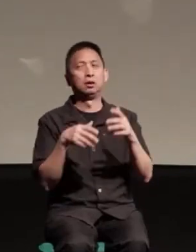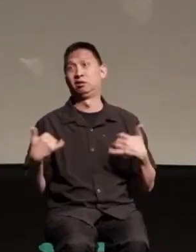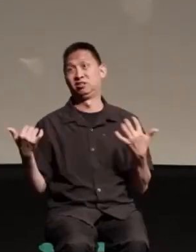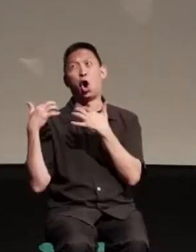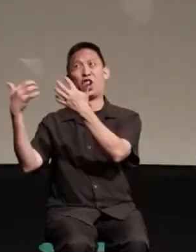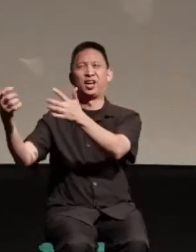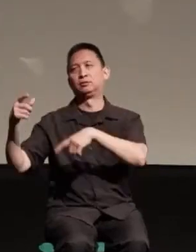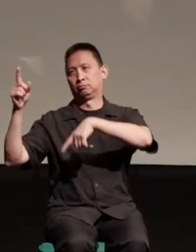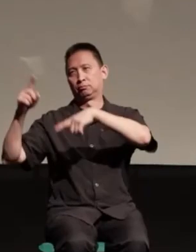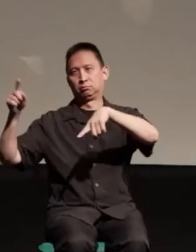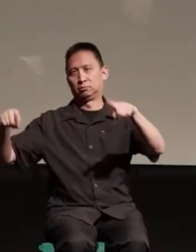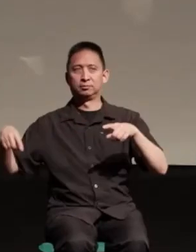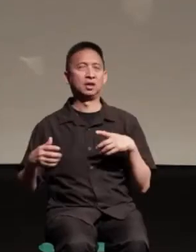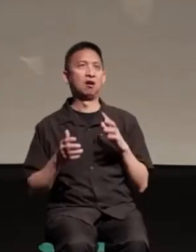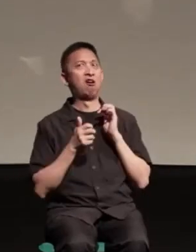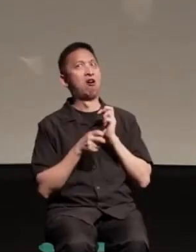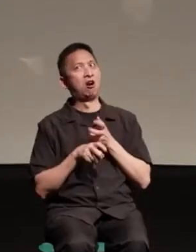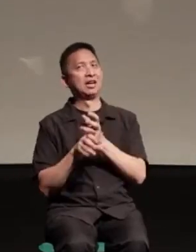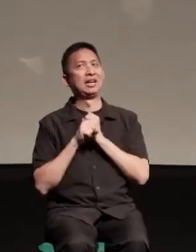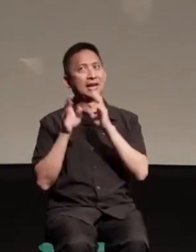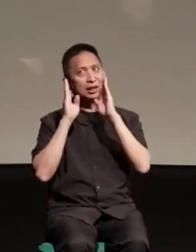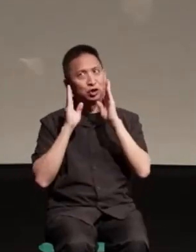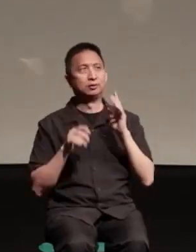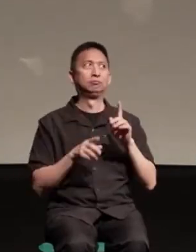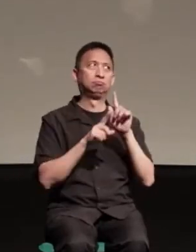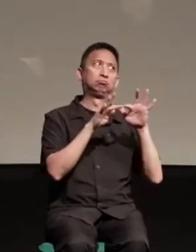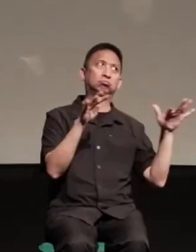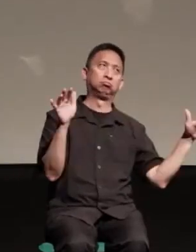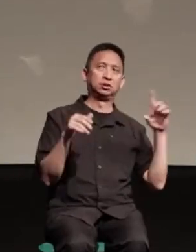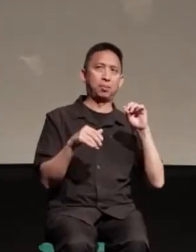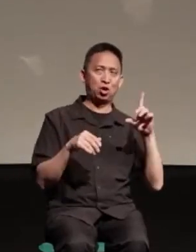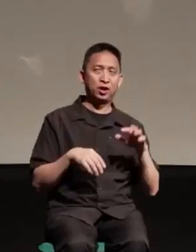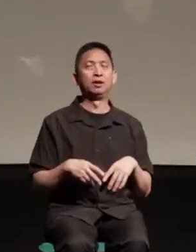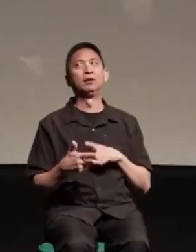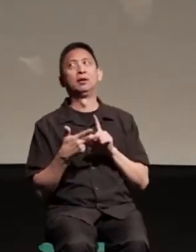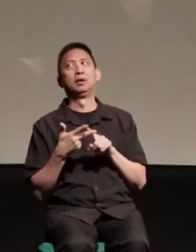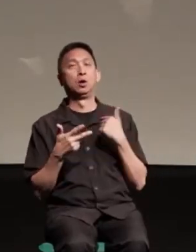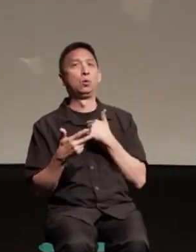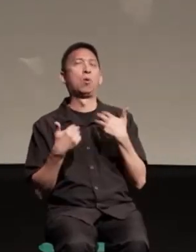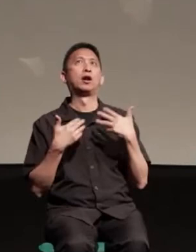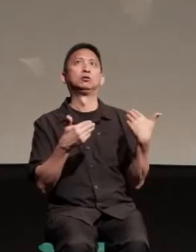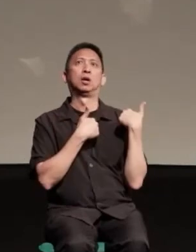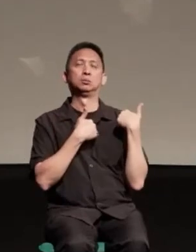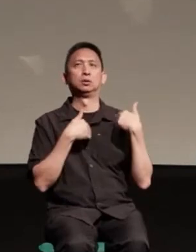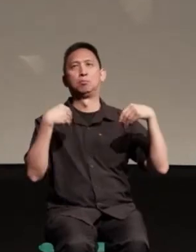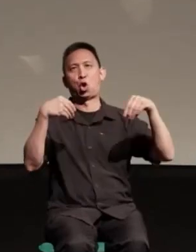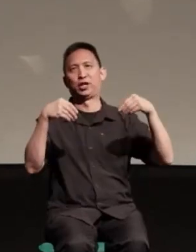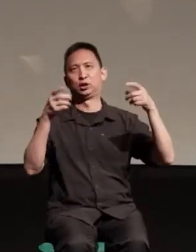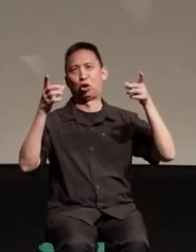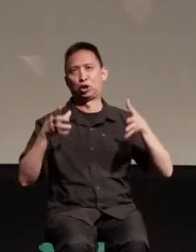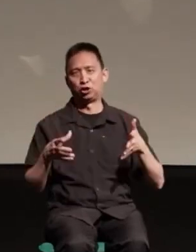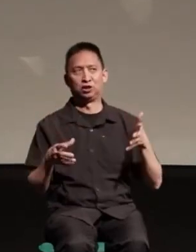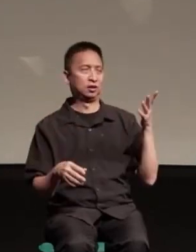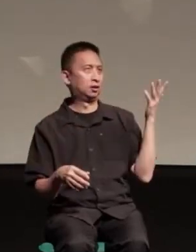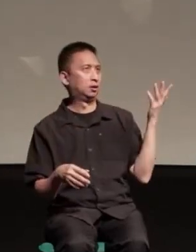and harder for us to get attention on these documentaries. And also as somebody who's responsible for marketing, I'd really like to see more investment in